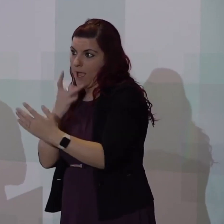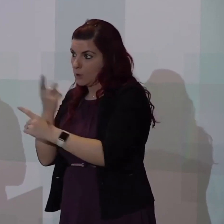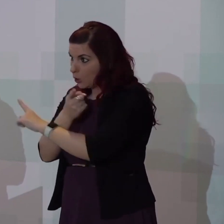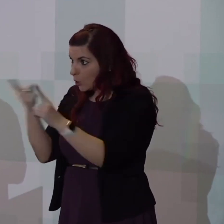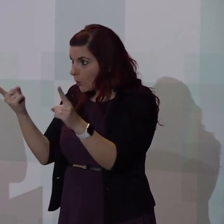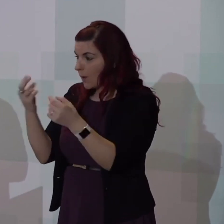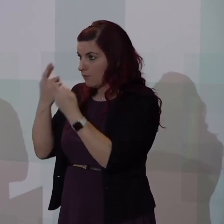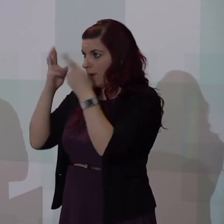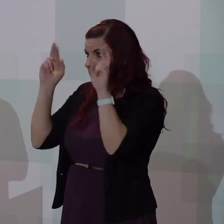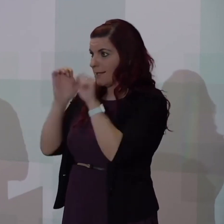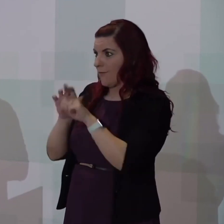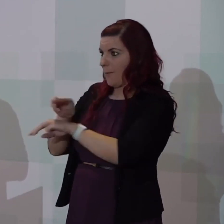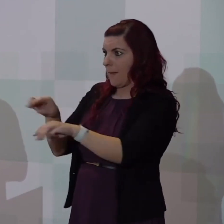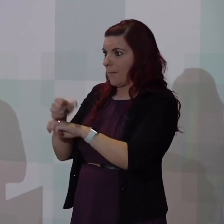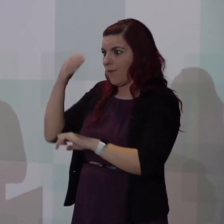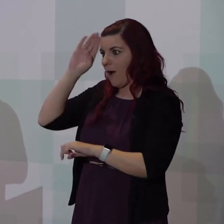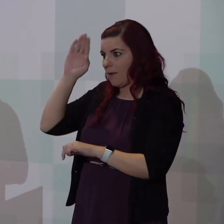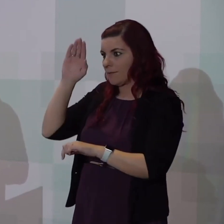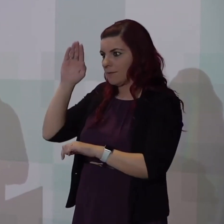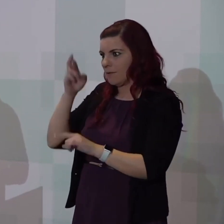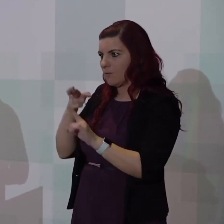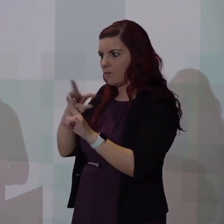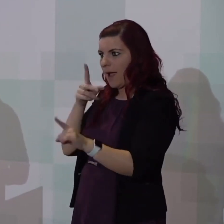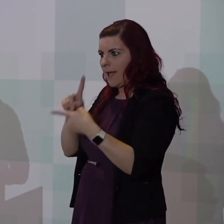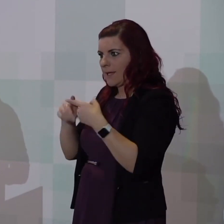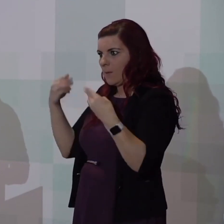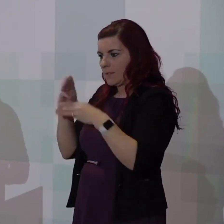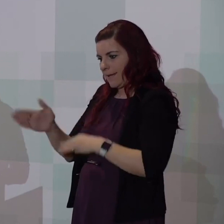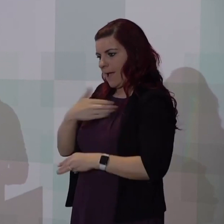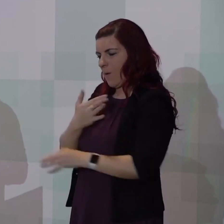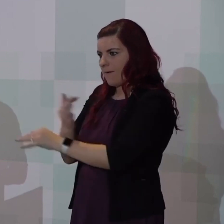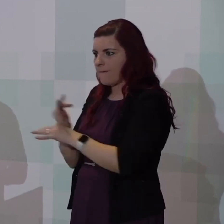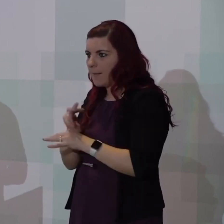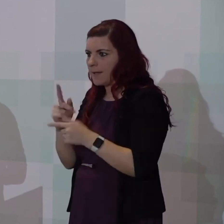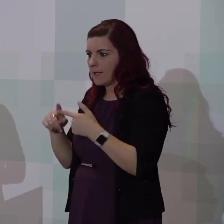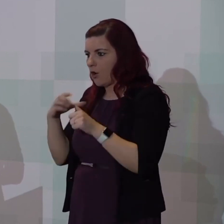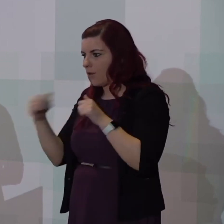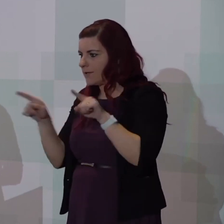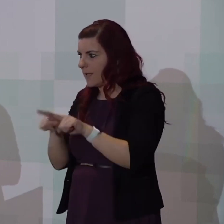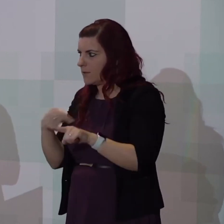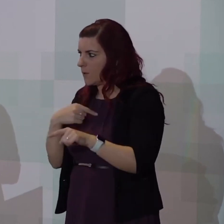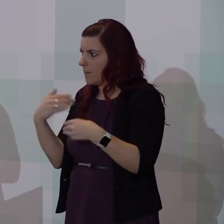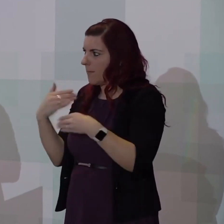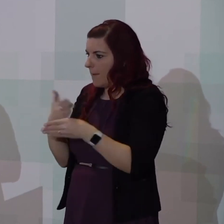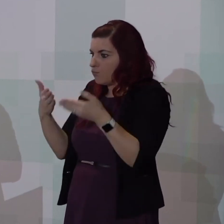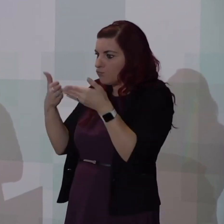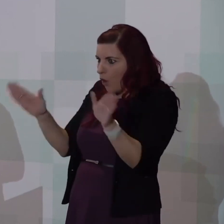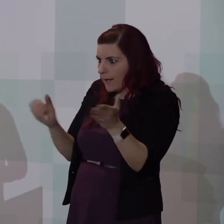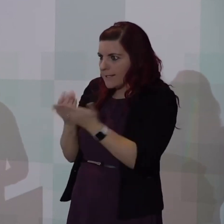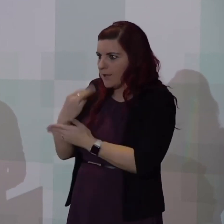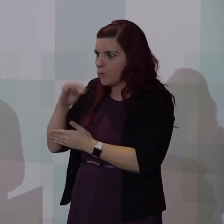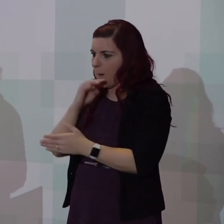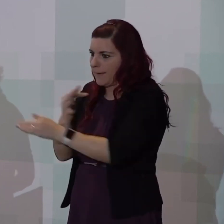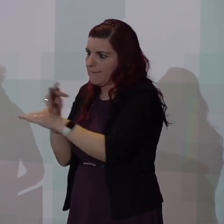of the citizens of Ireland, recognise and protect our family and others like us by broadening the definition of the